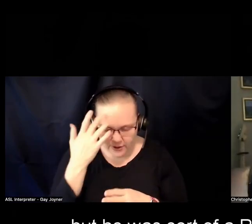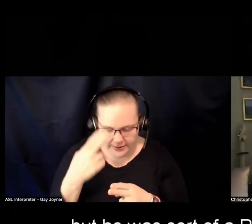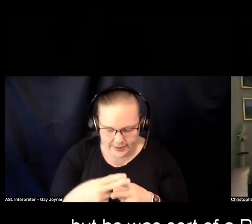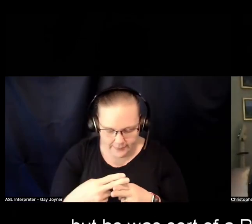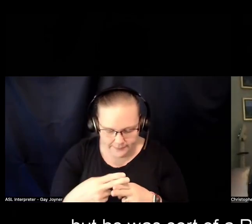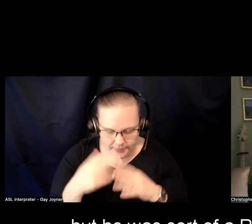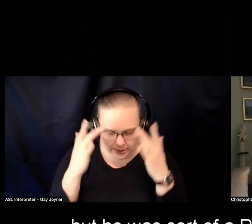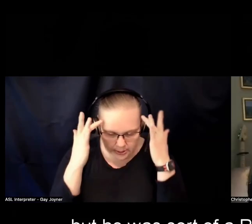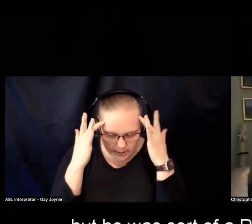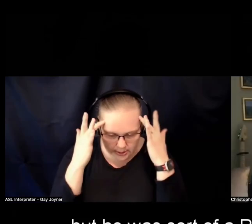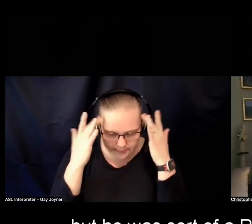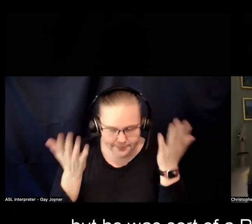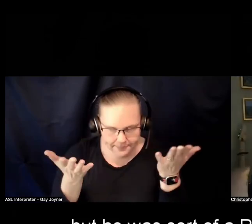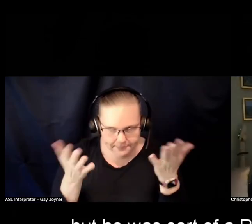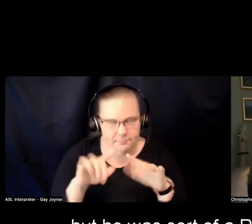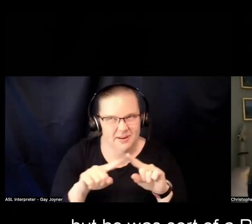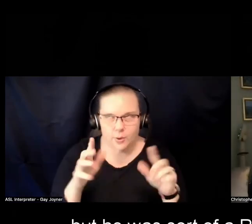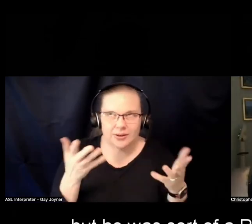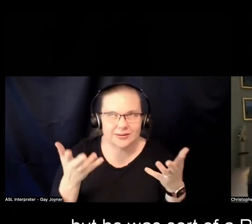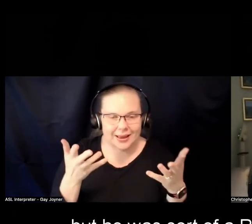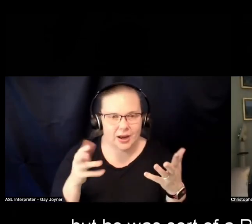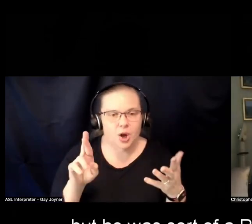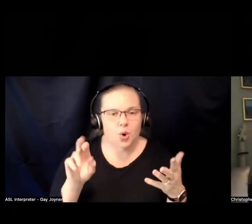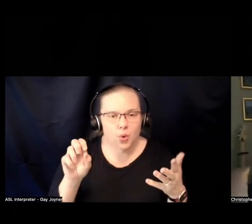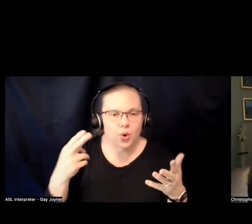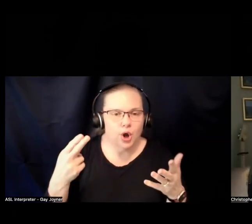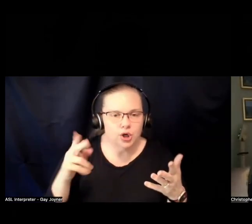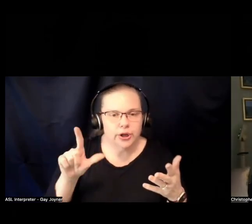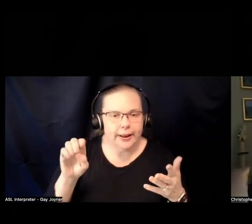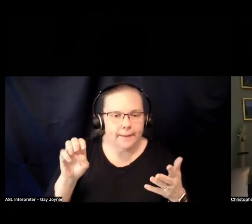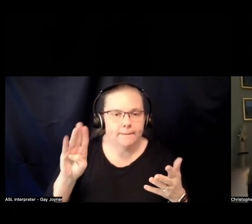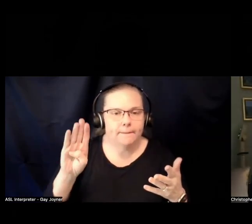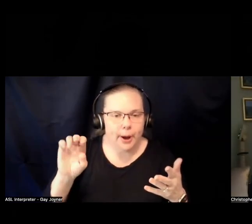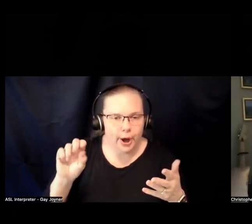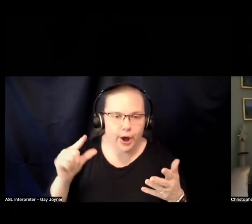was sort of a Rush Limbaugh of his day.